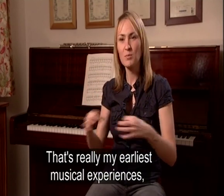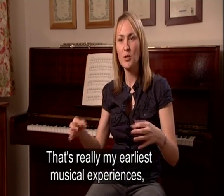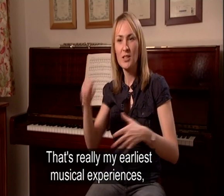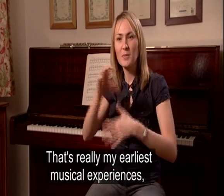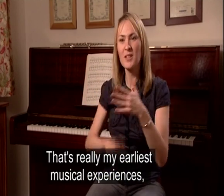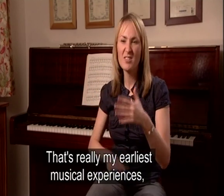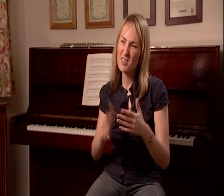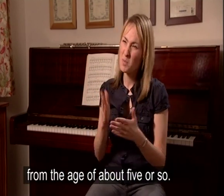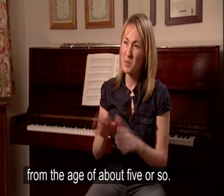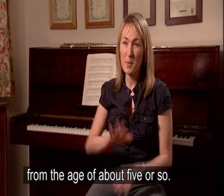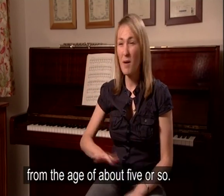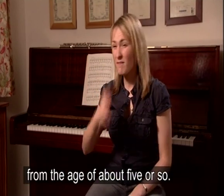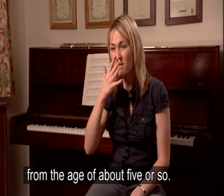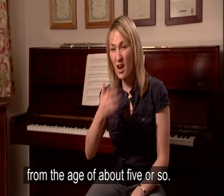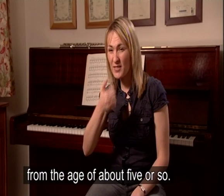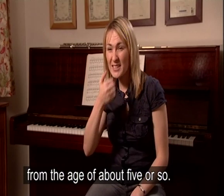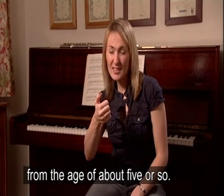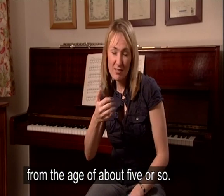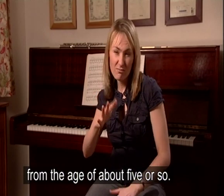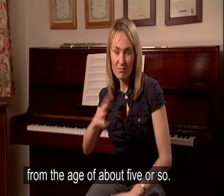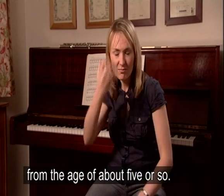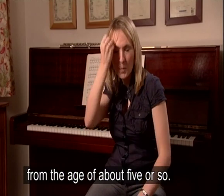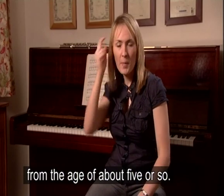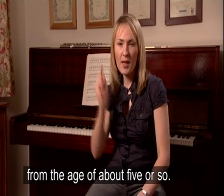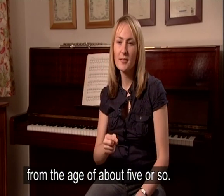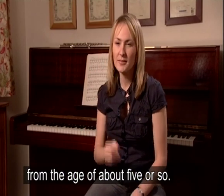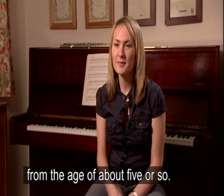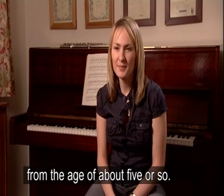musical experiences from the age of about five or so.